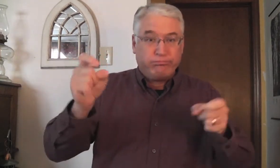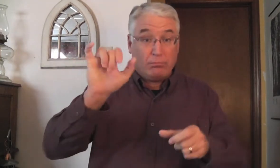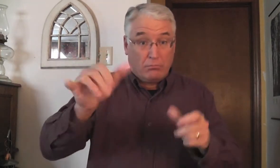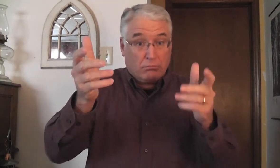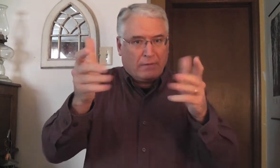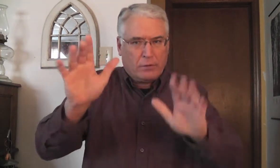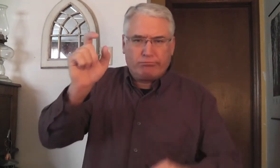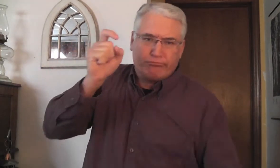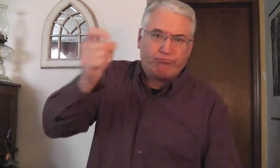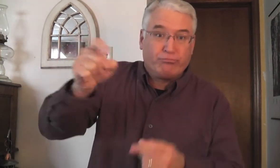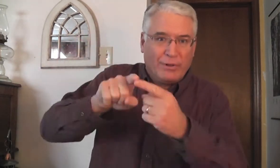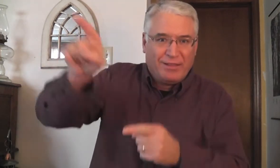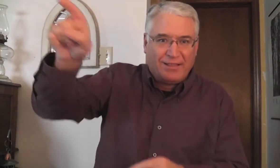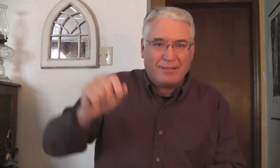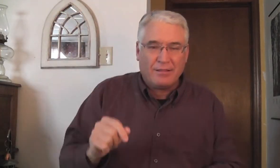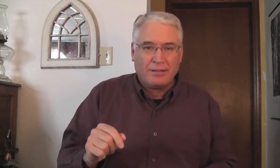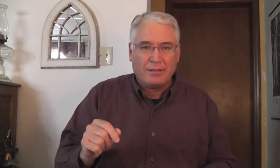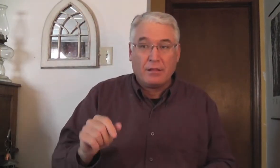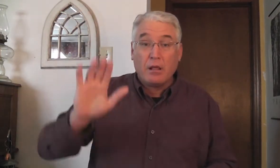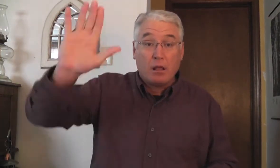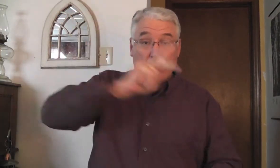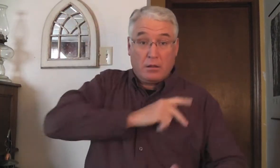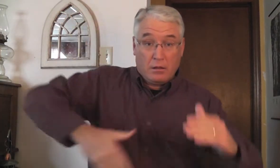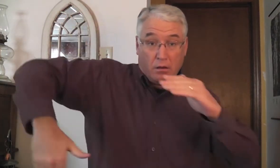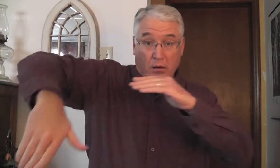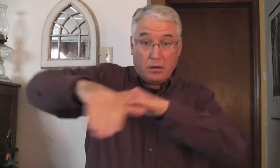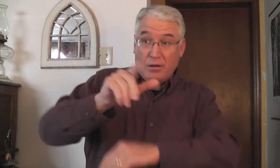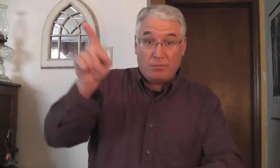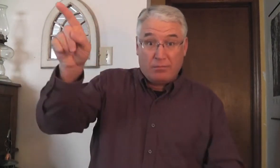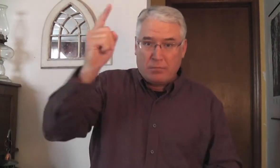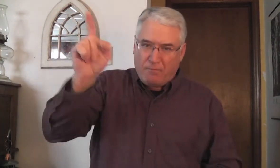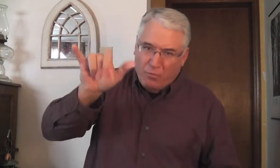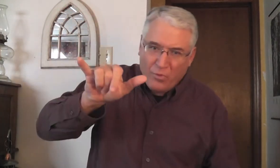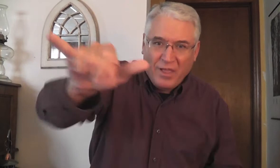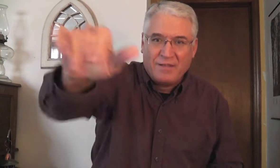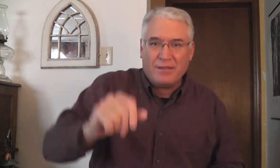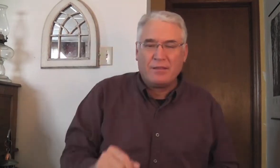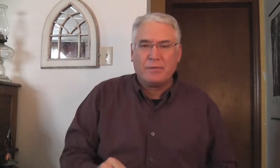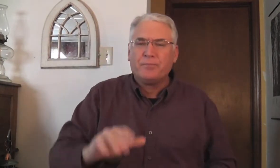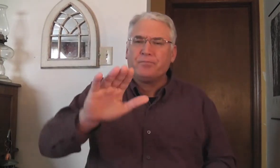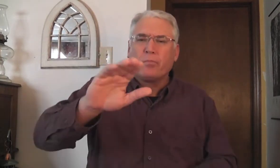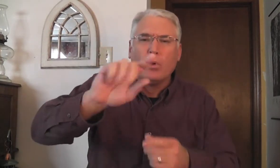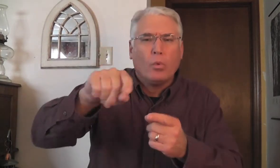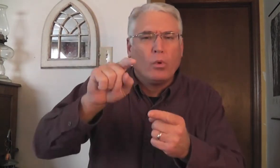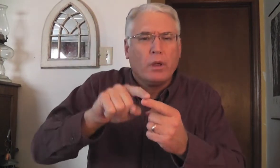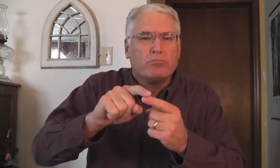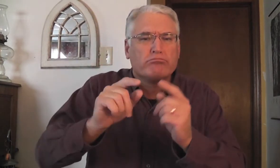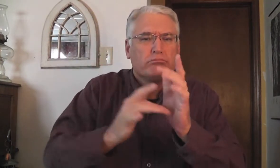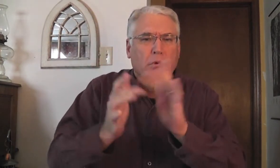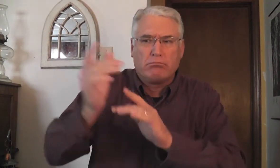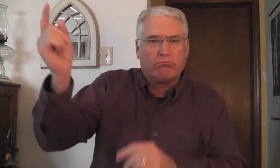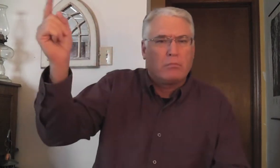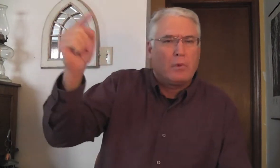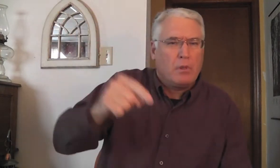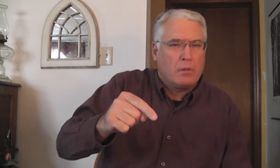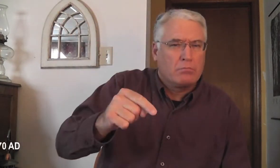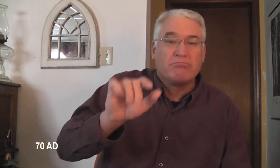dominion. He took up dominion at that time. His kingdom is eternal. And when did it begin?